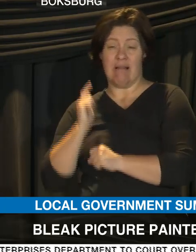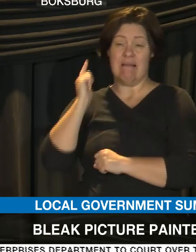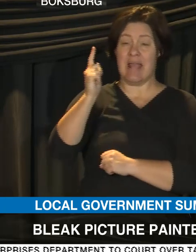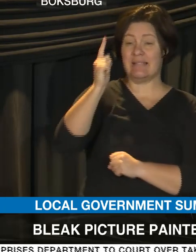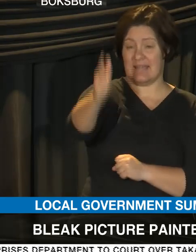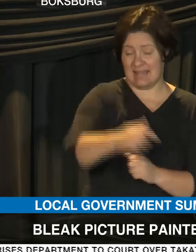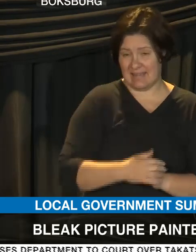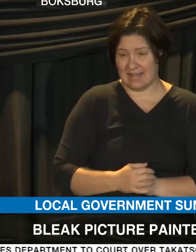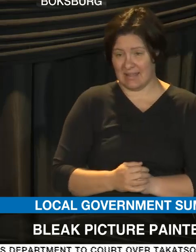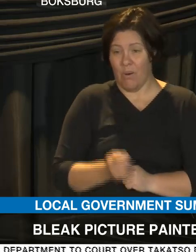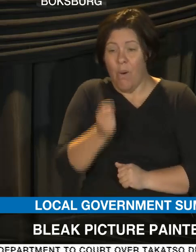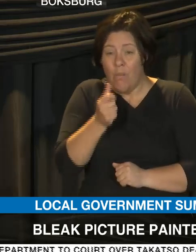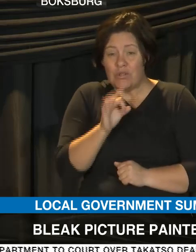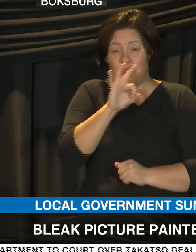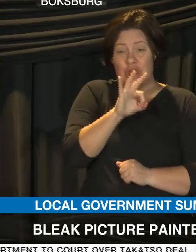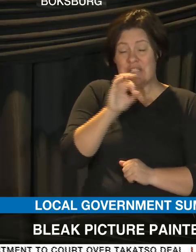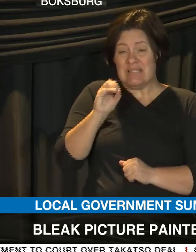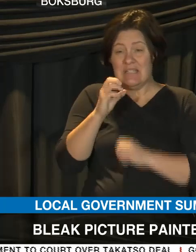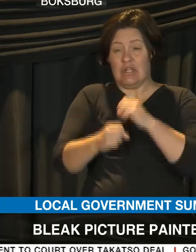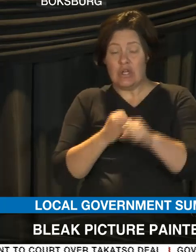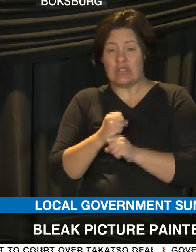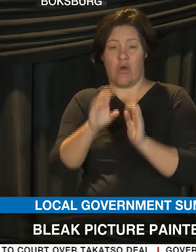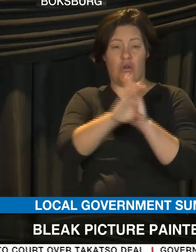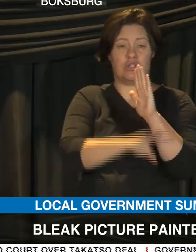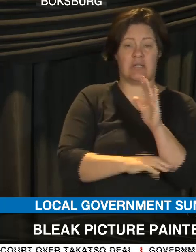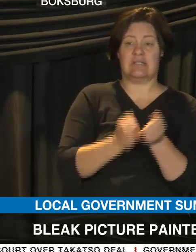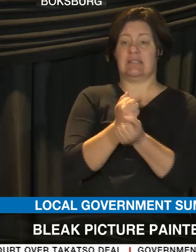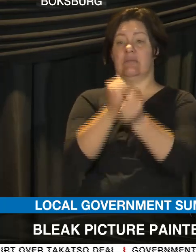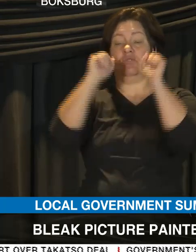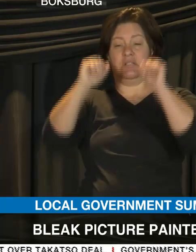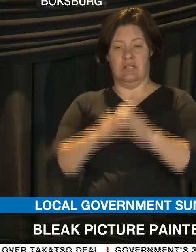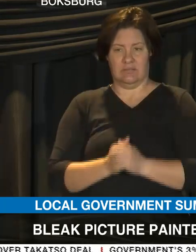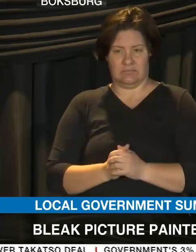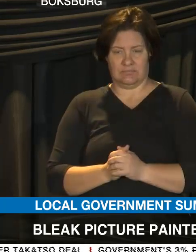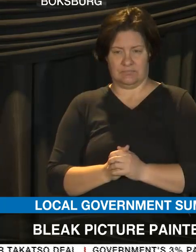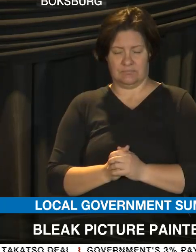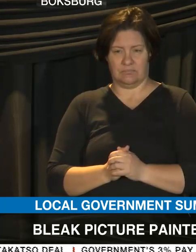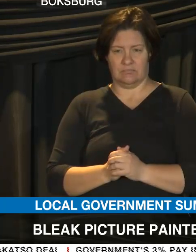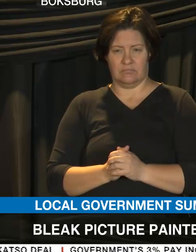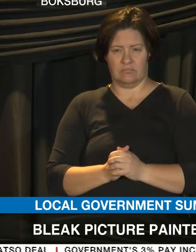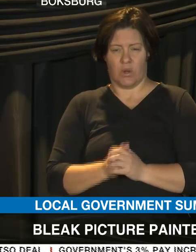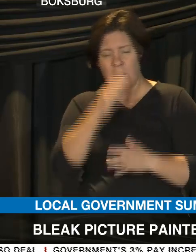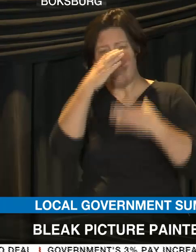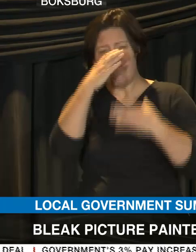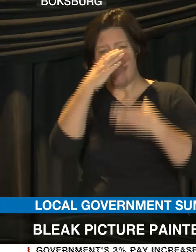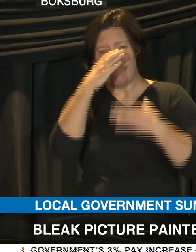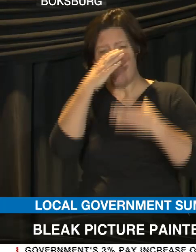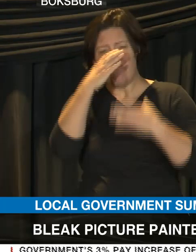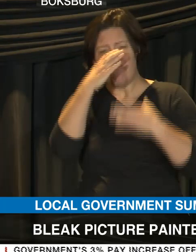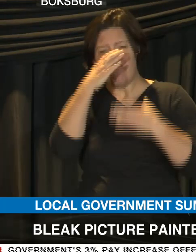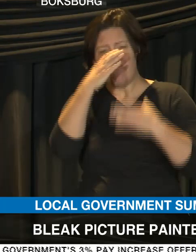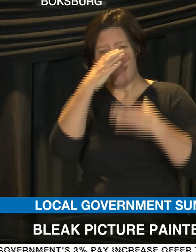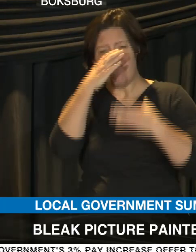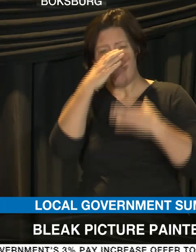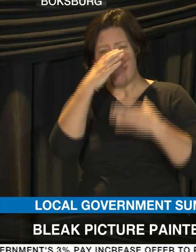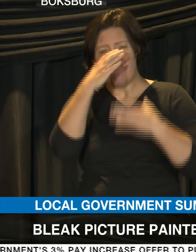3 decades of constitutional democracy, the focus must be more on outcomes and